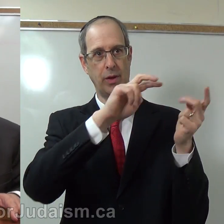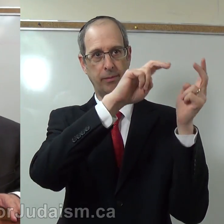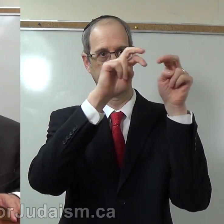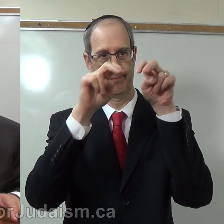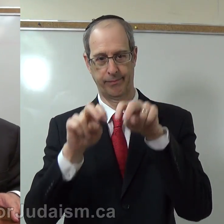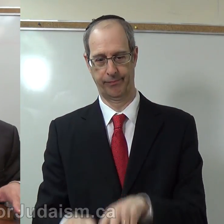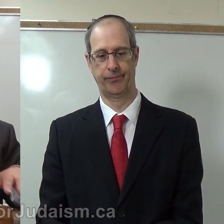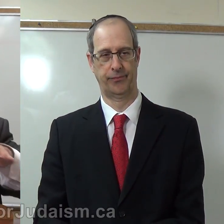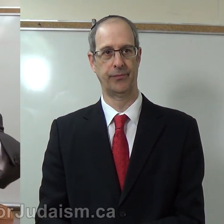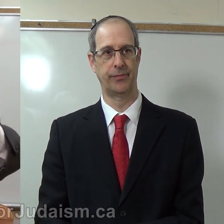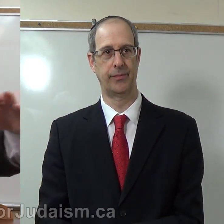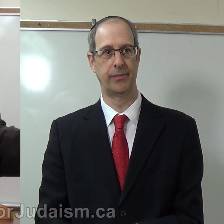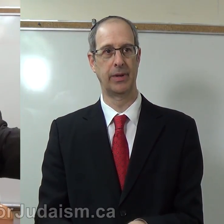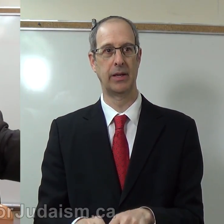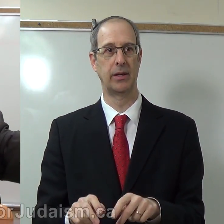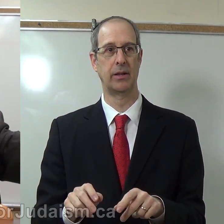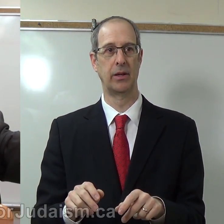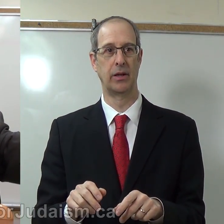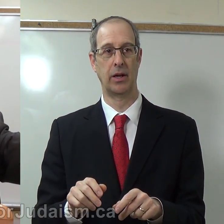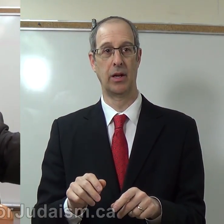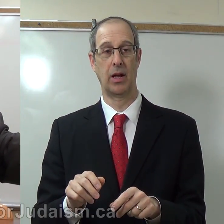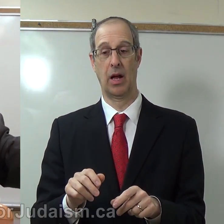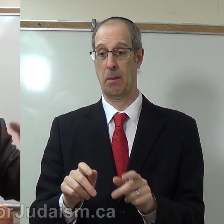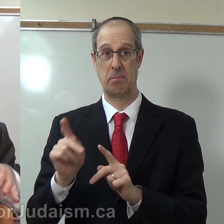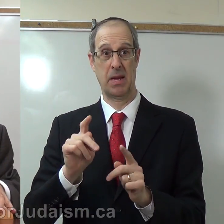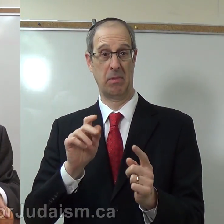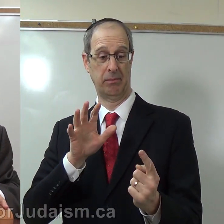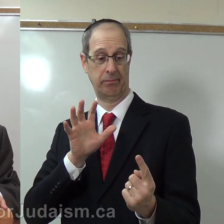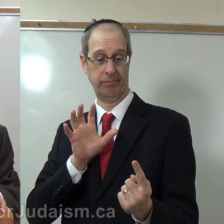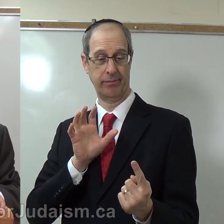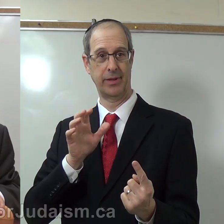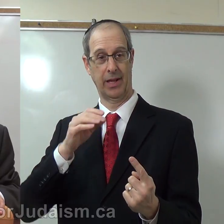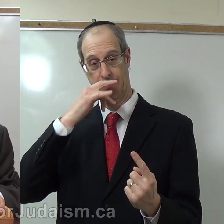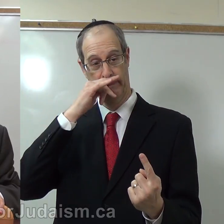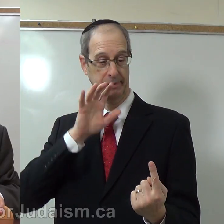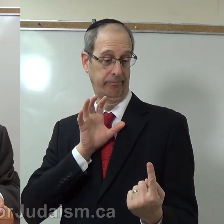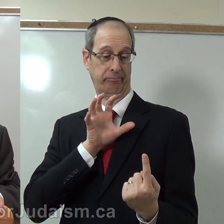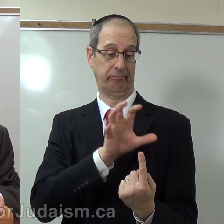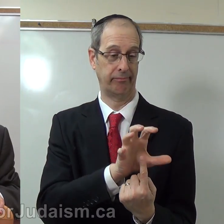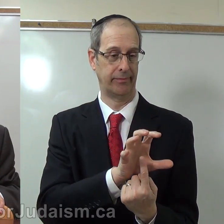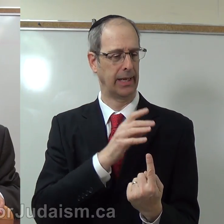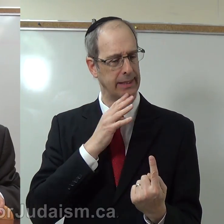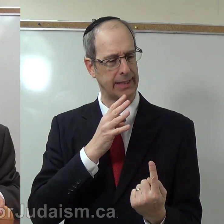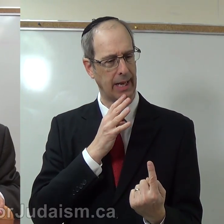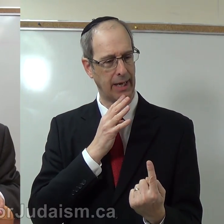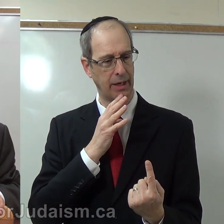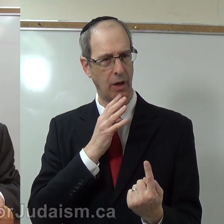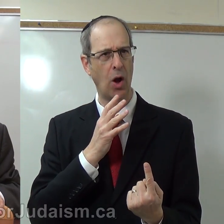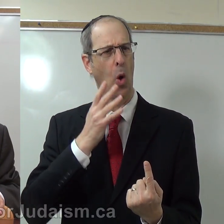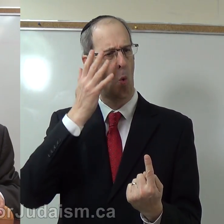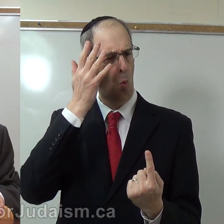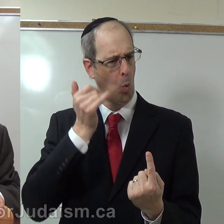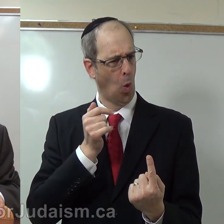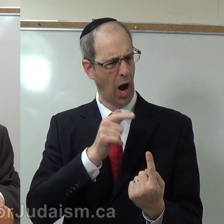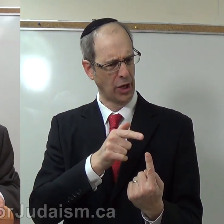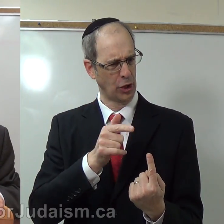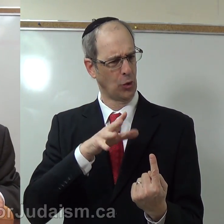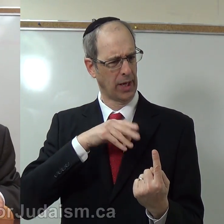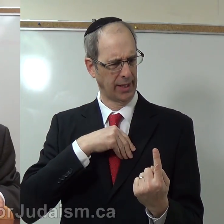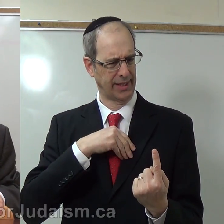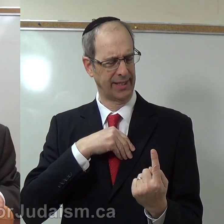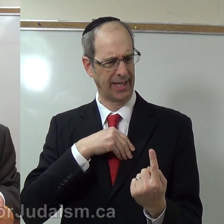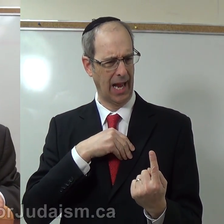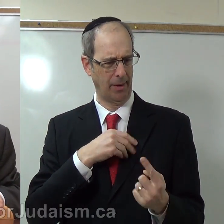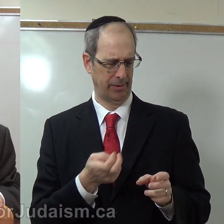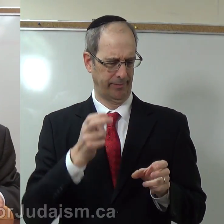everyone crowded around the young boy and said, why were you willing to get into